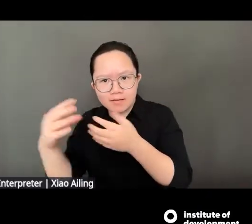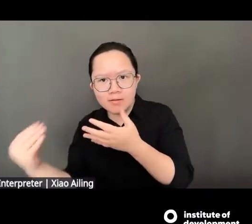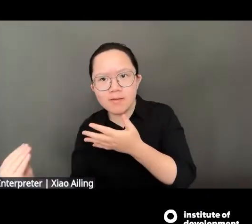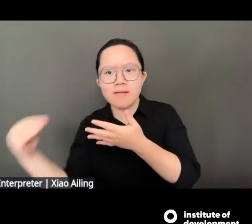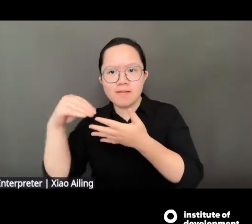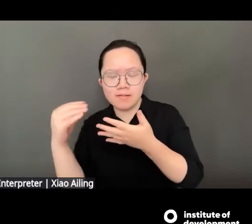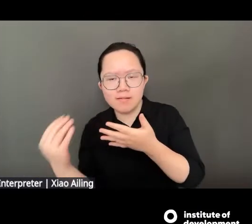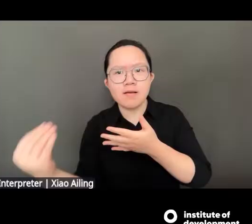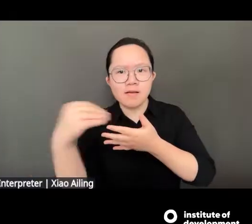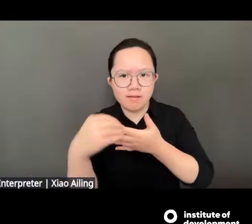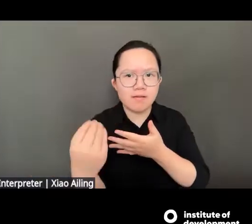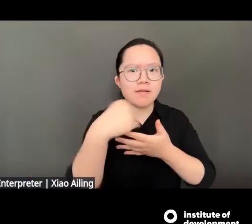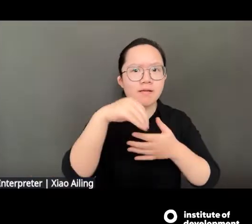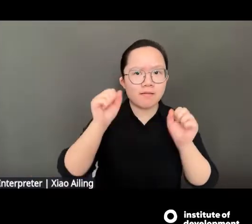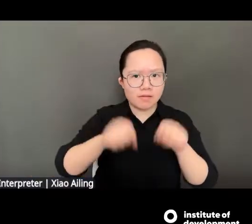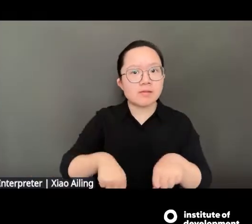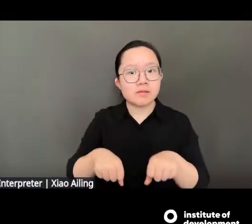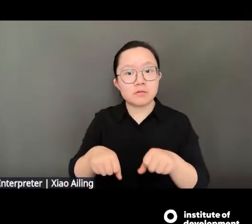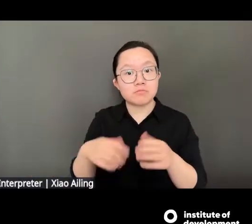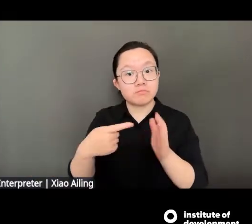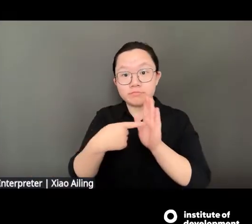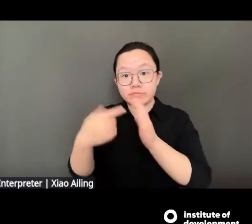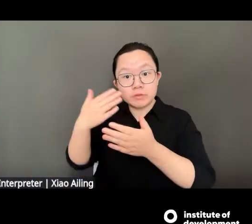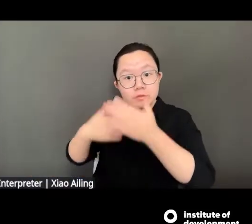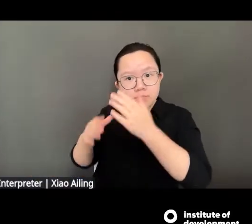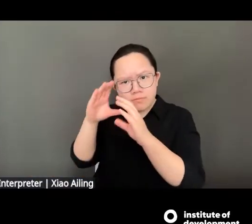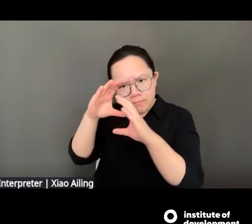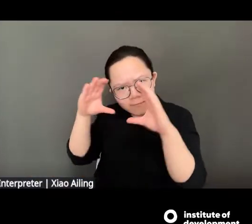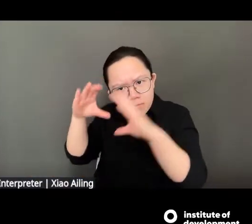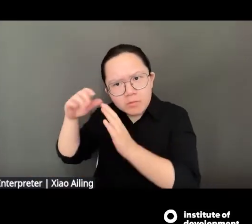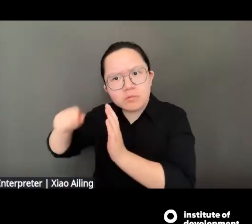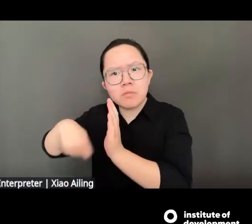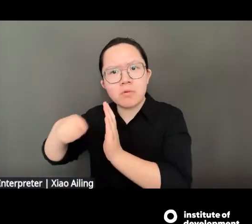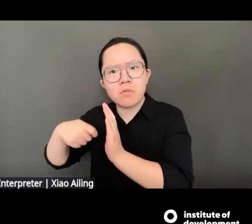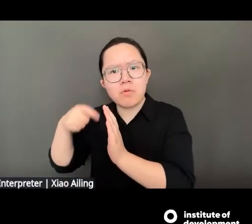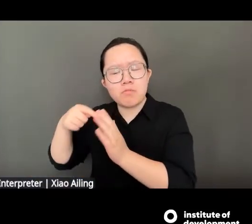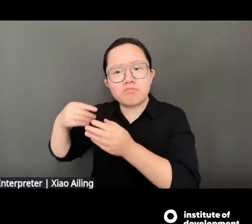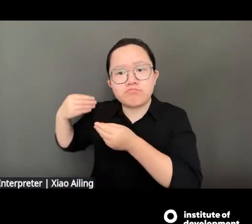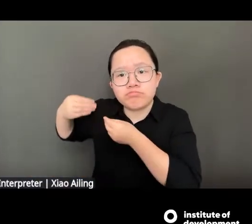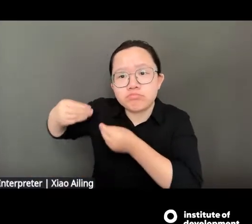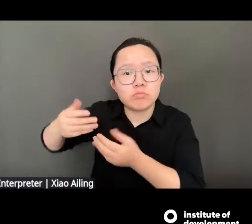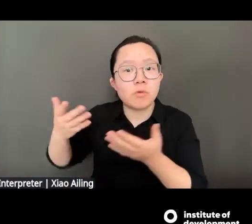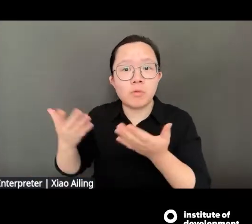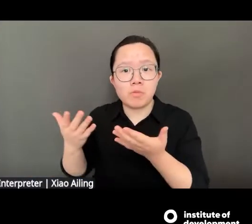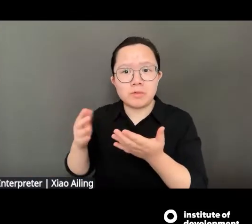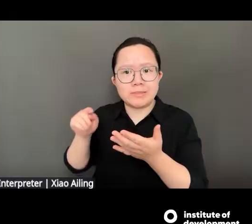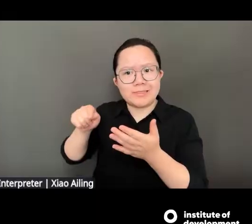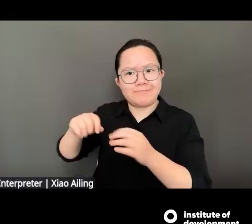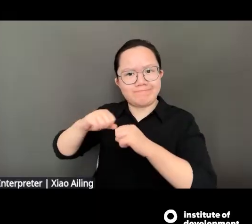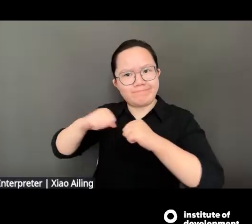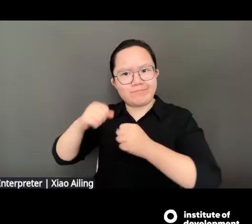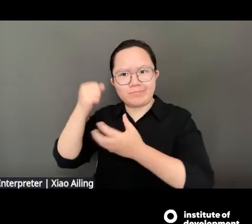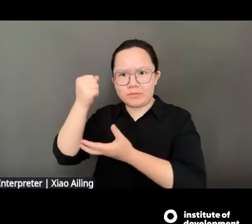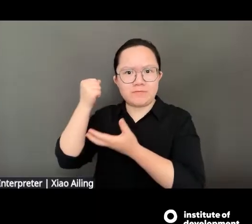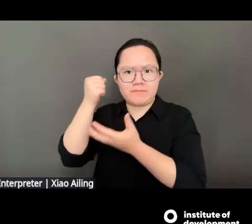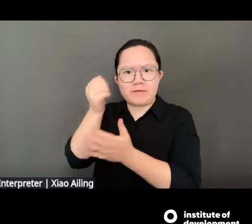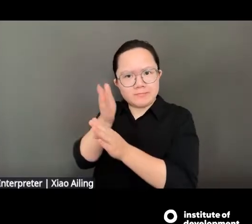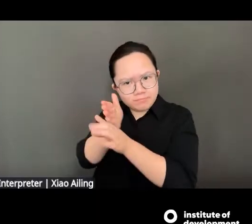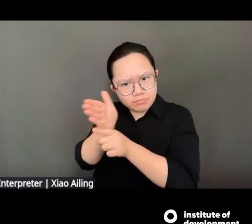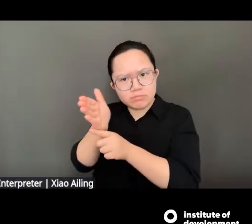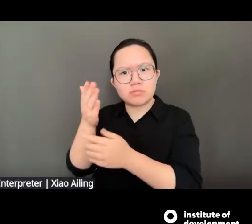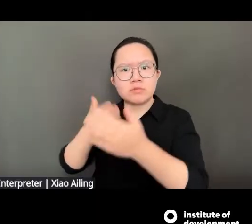built. And these targeted programs have enabled the conditions for OPDs to participate meaningfully,